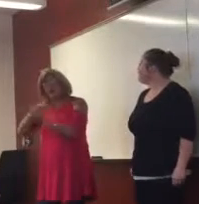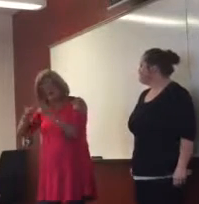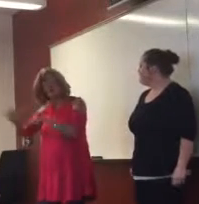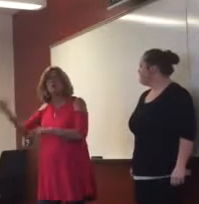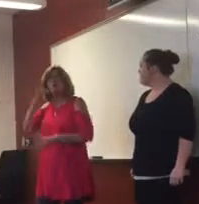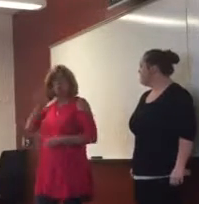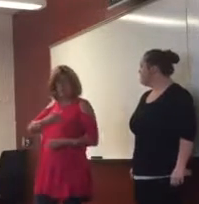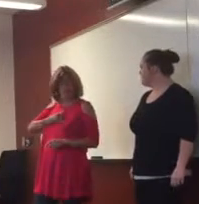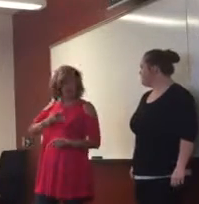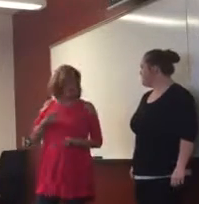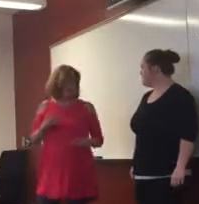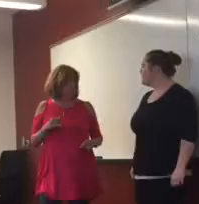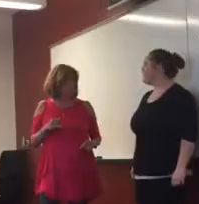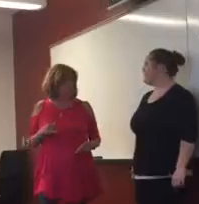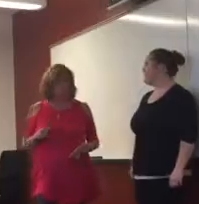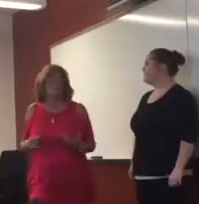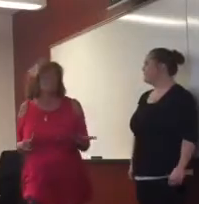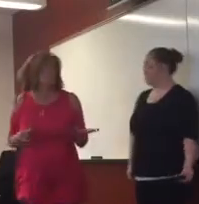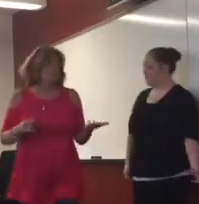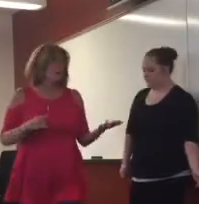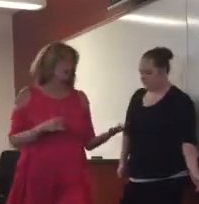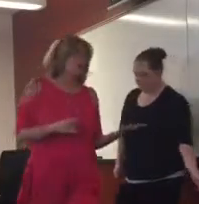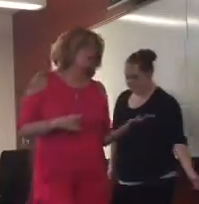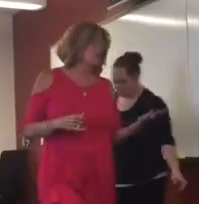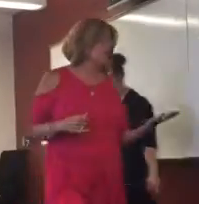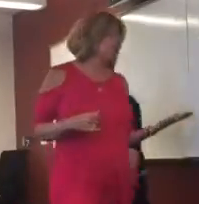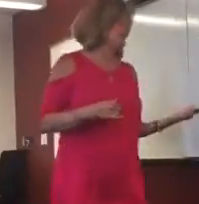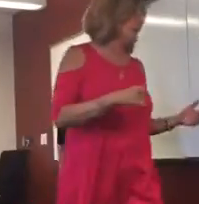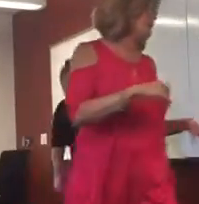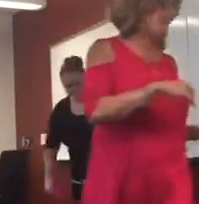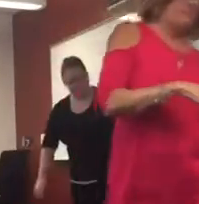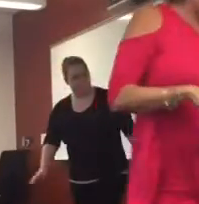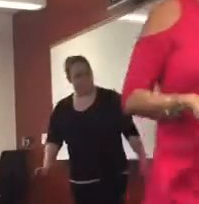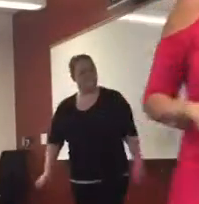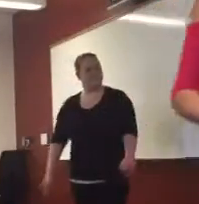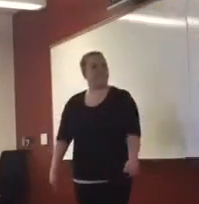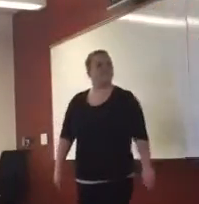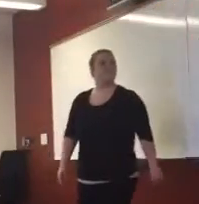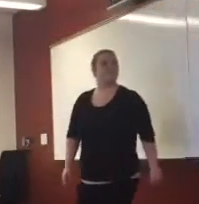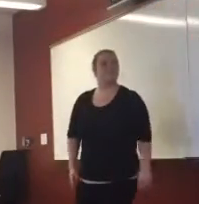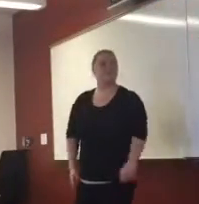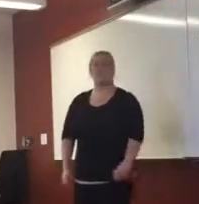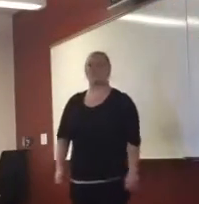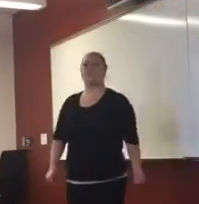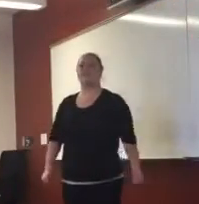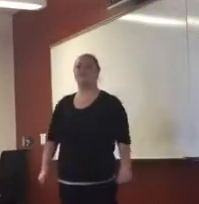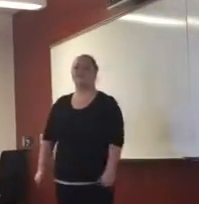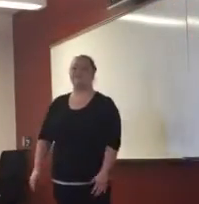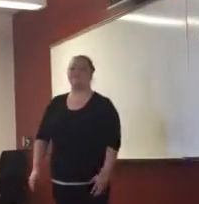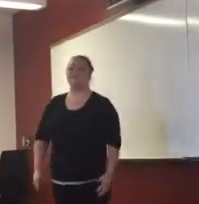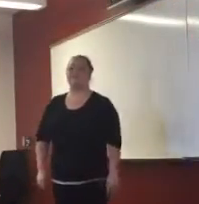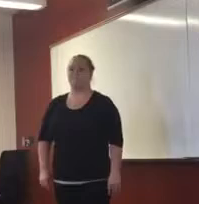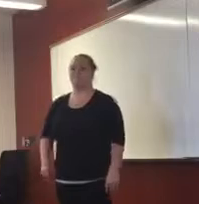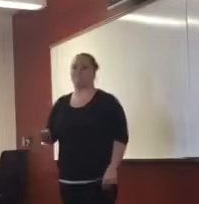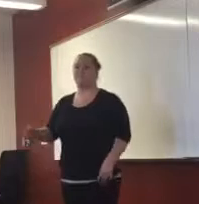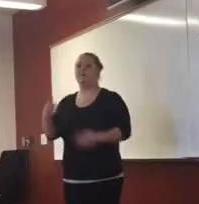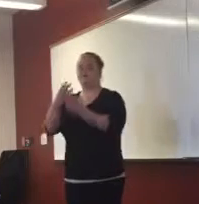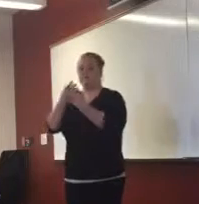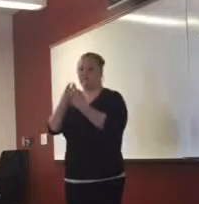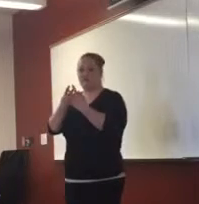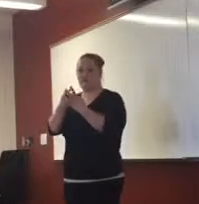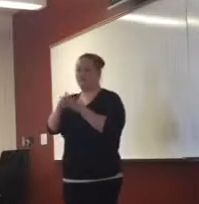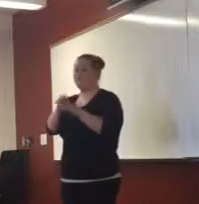no? Okay? Would you mind doing that one more time? No, not at all. So when she got out of